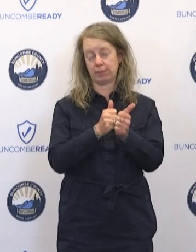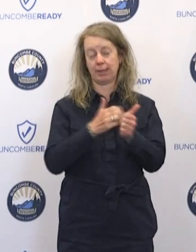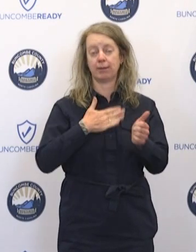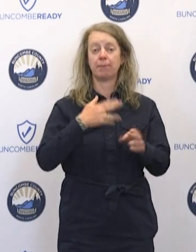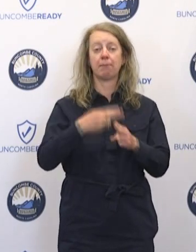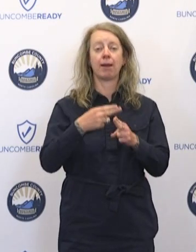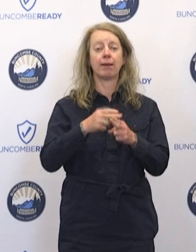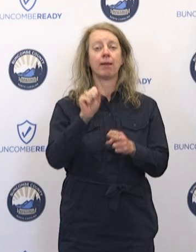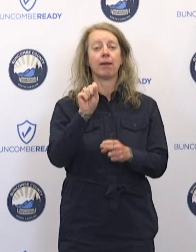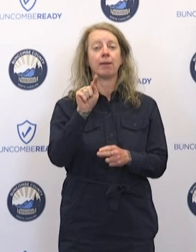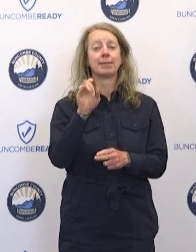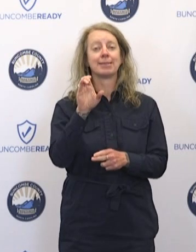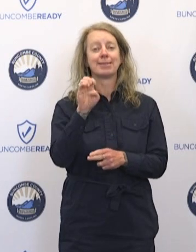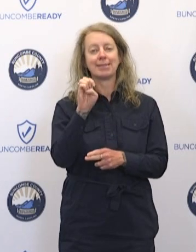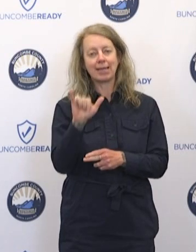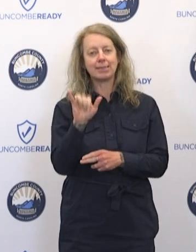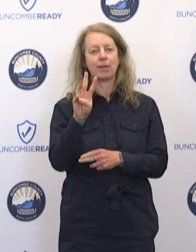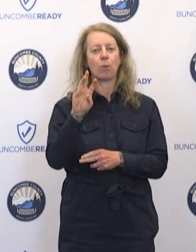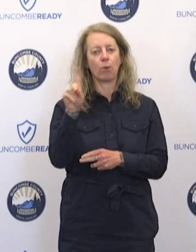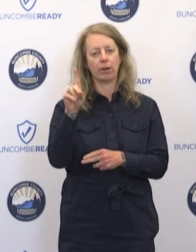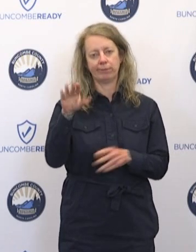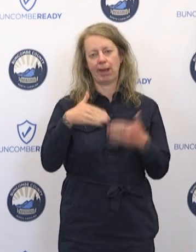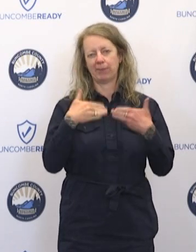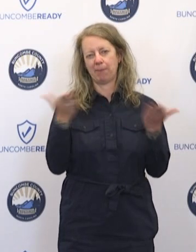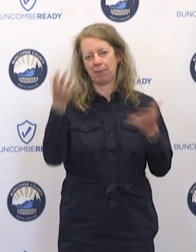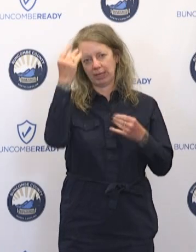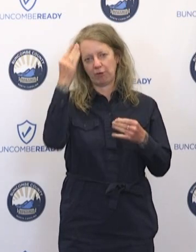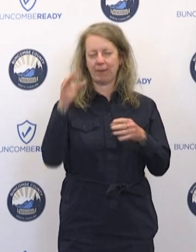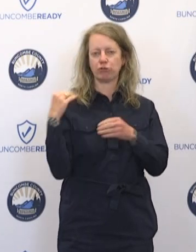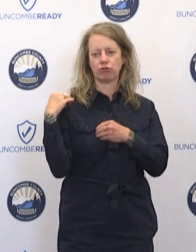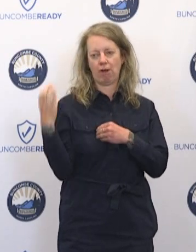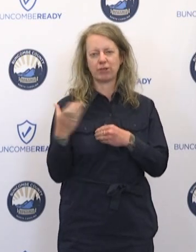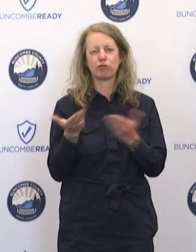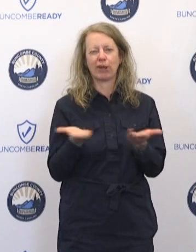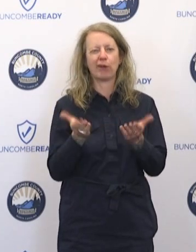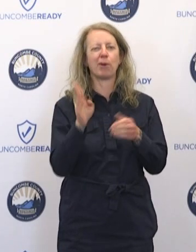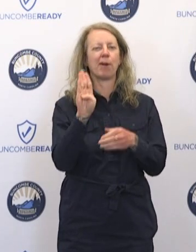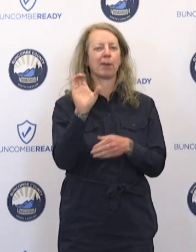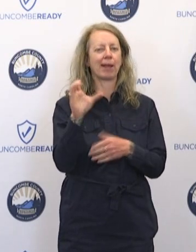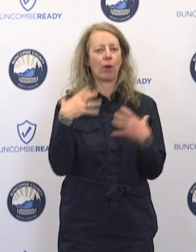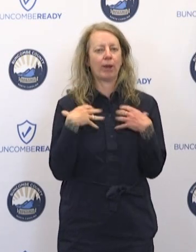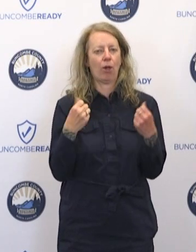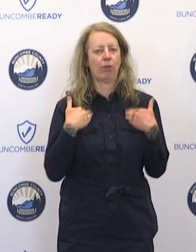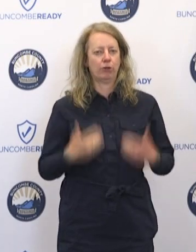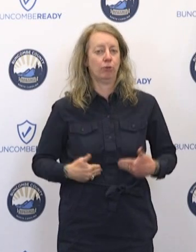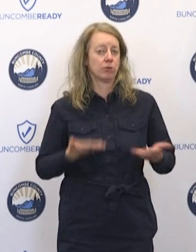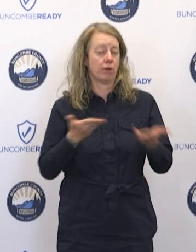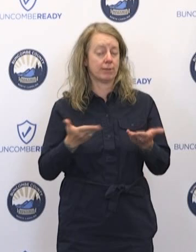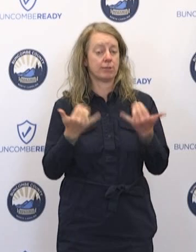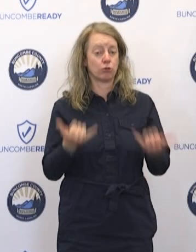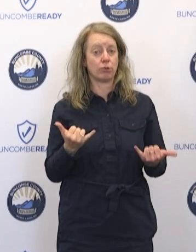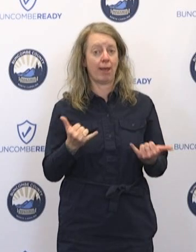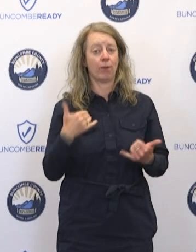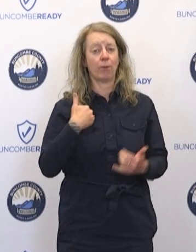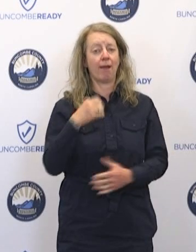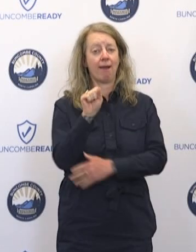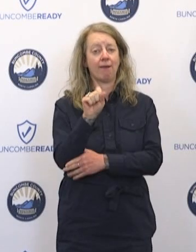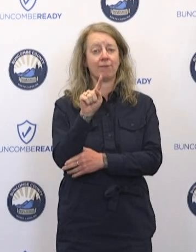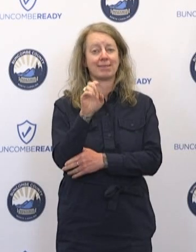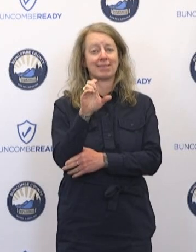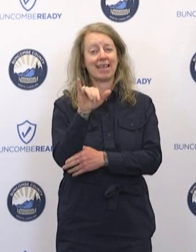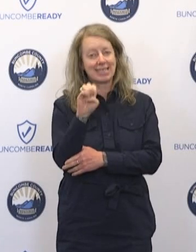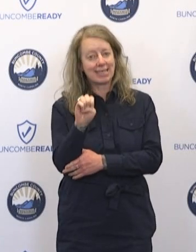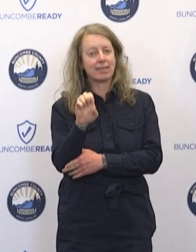Public Information Officer here with Buncombe County Health and Human Services. Today we have Stacy Saunders, the Buncombe County Public